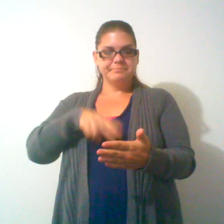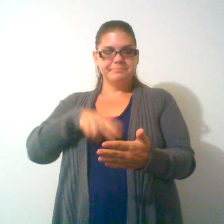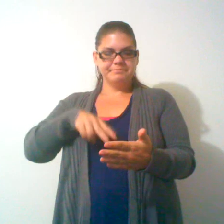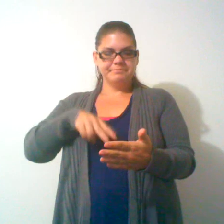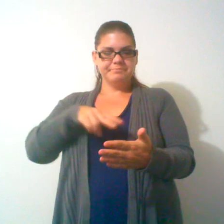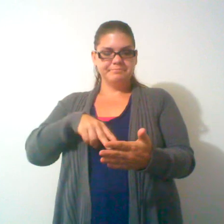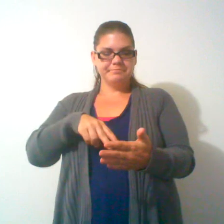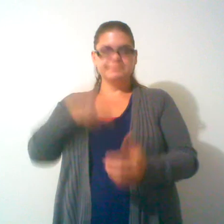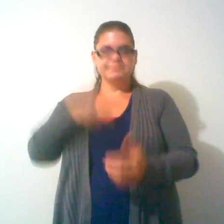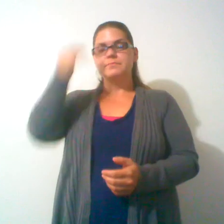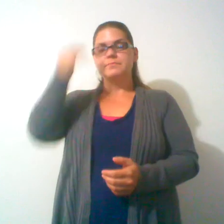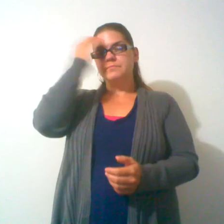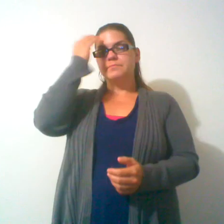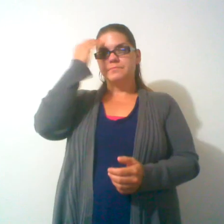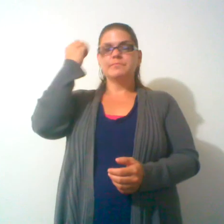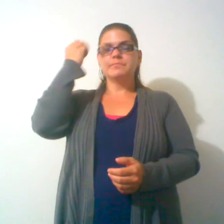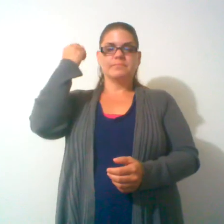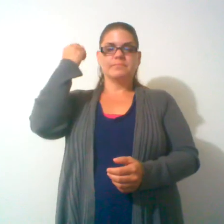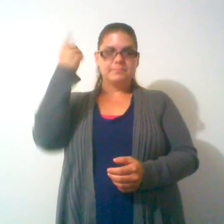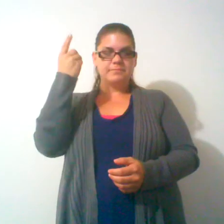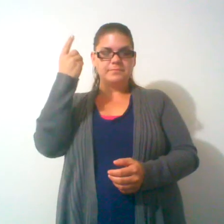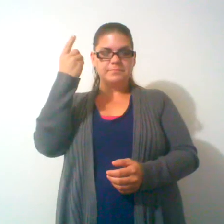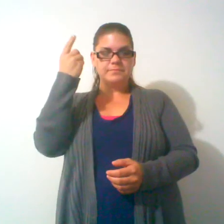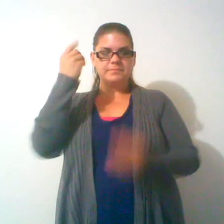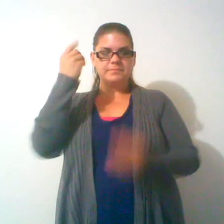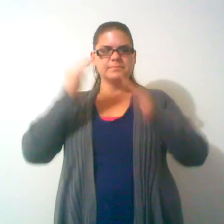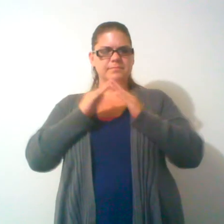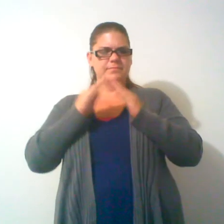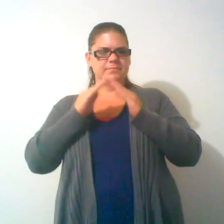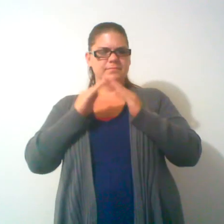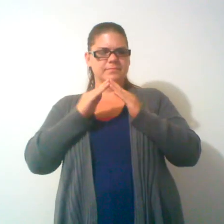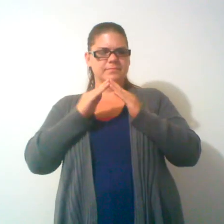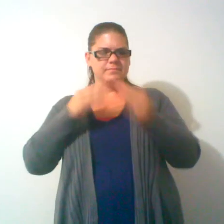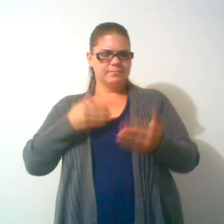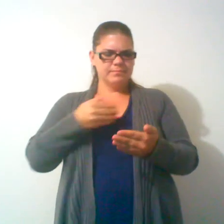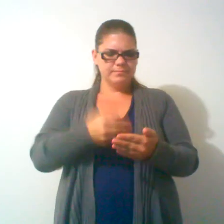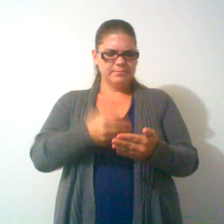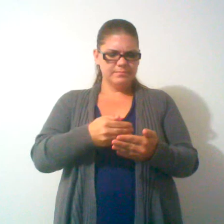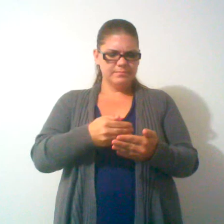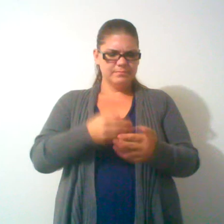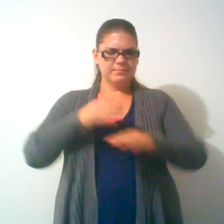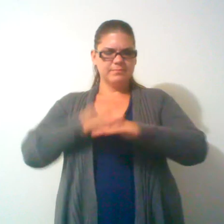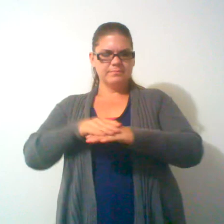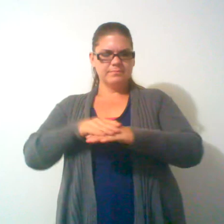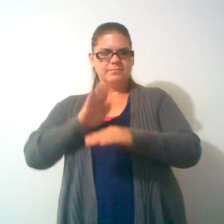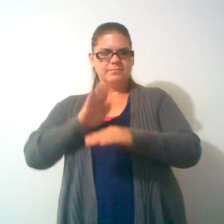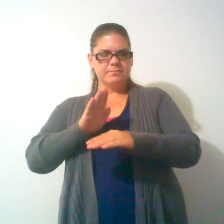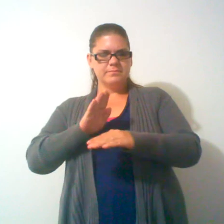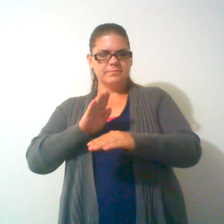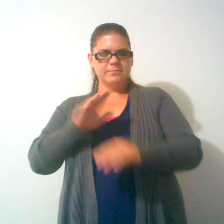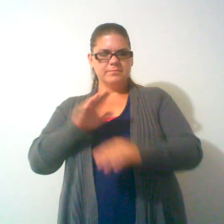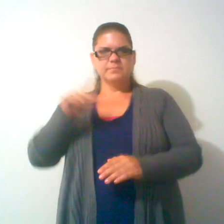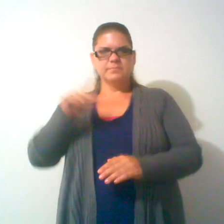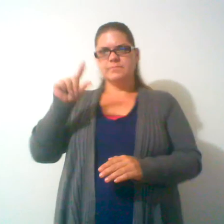It was too cold to try to walk that far, so